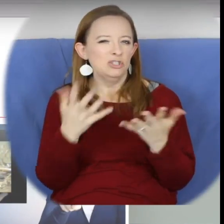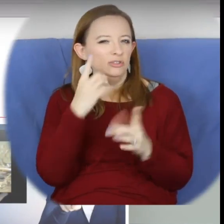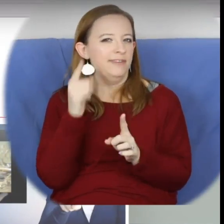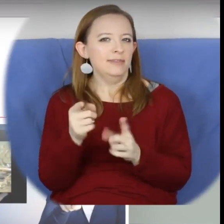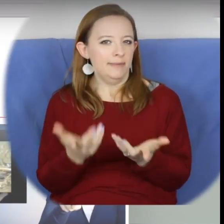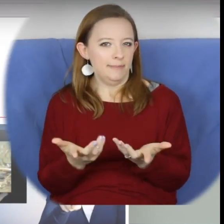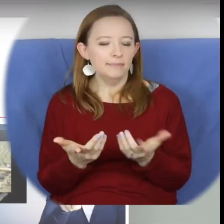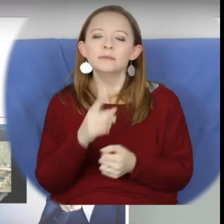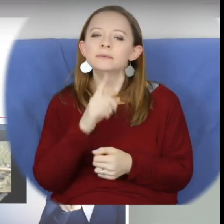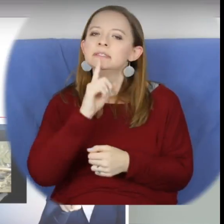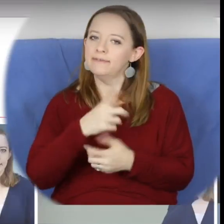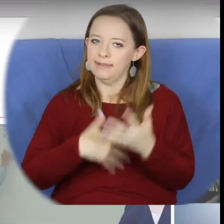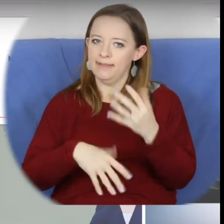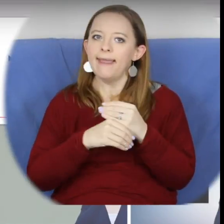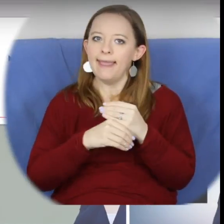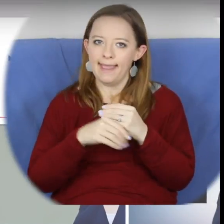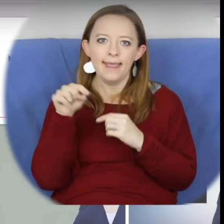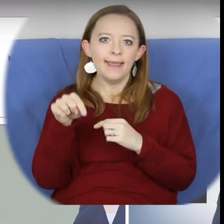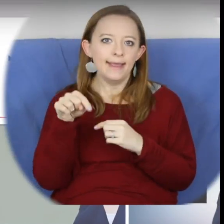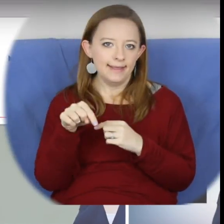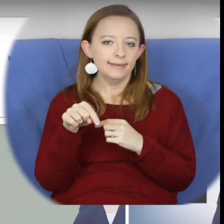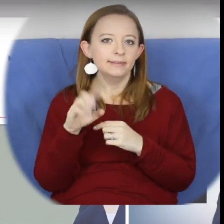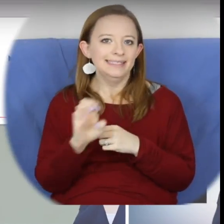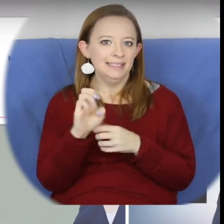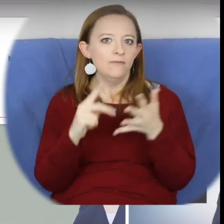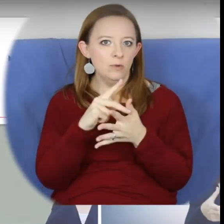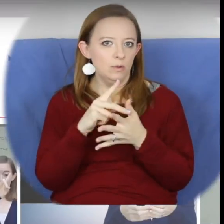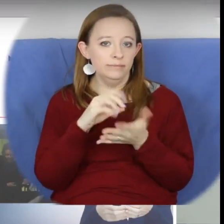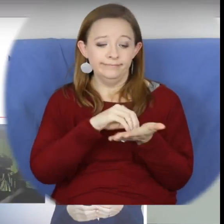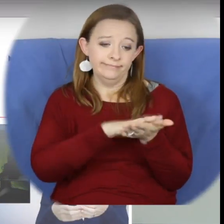And it's not a huge measure for them.